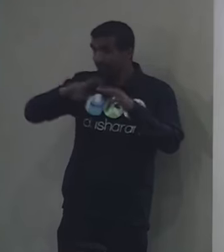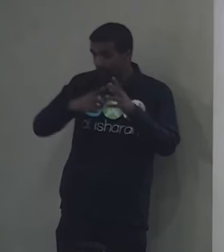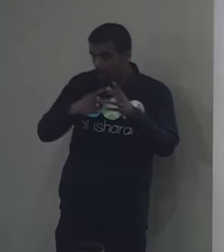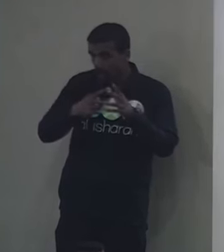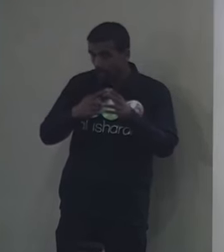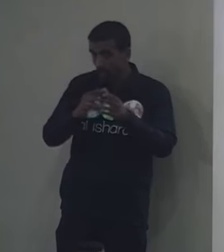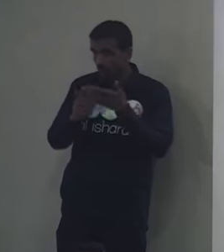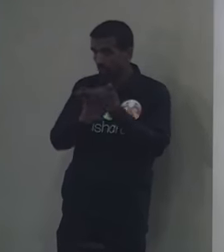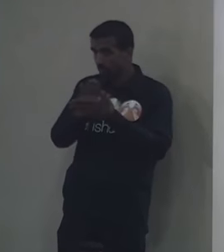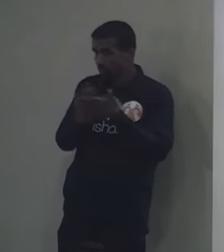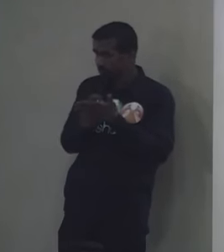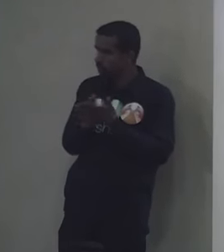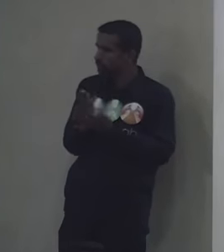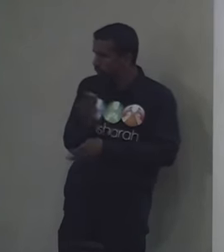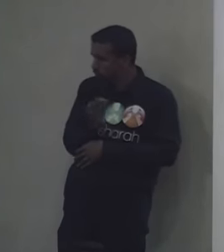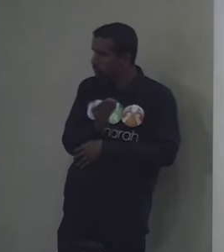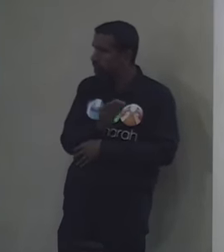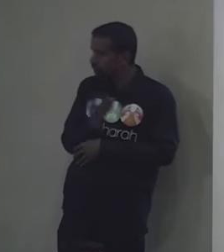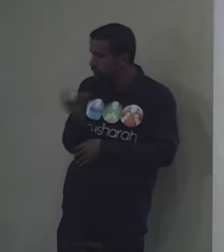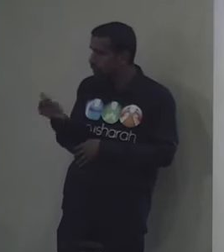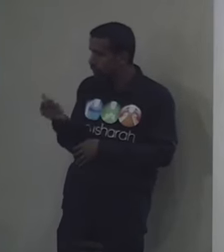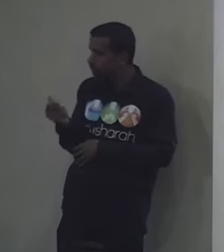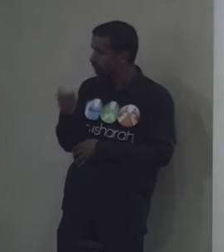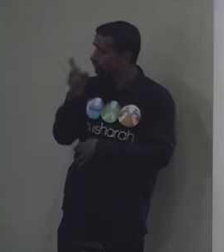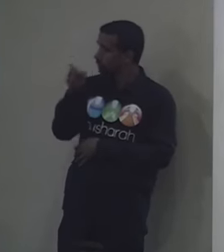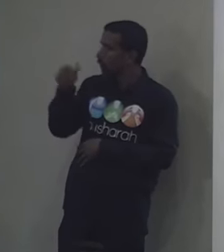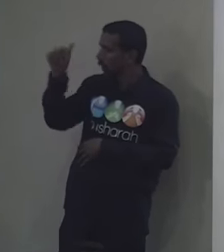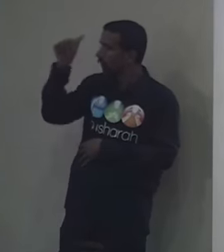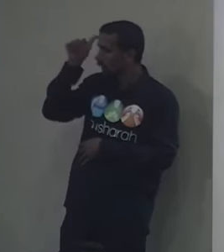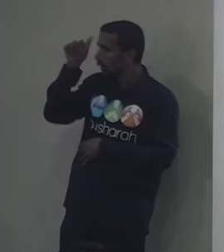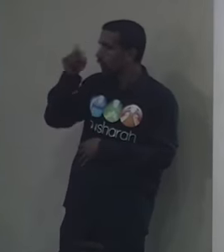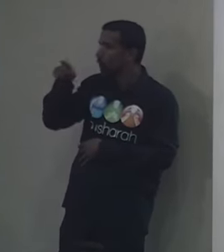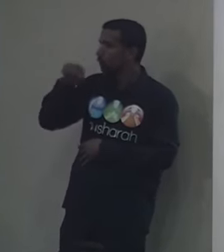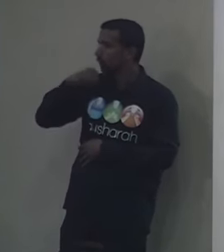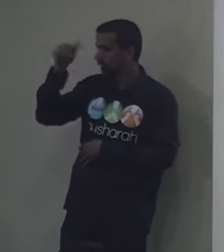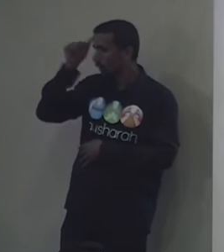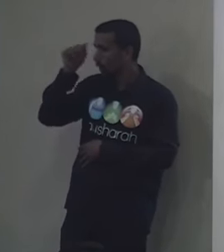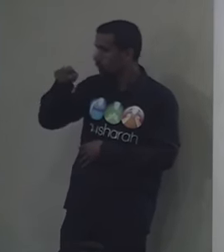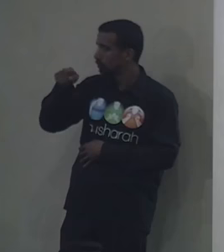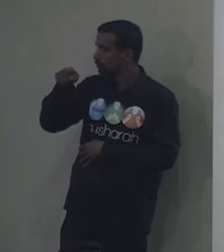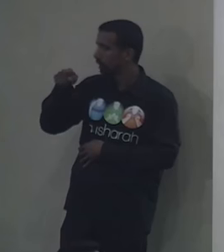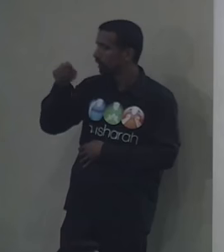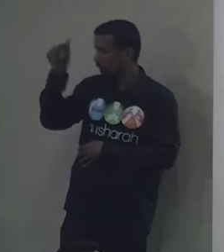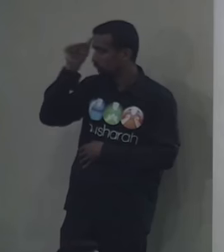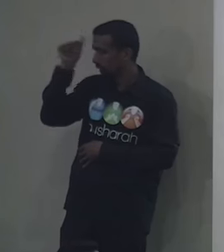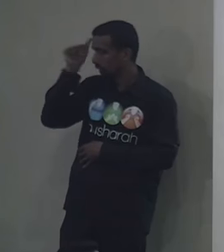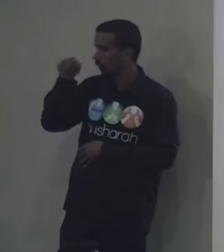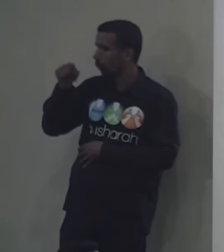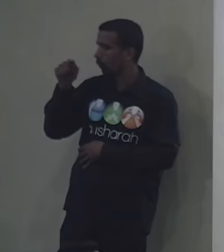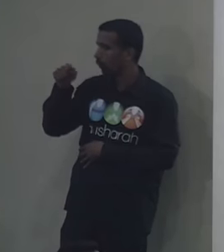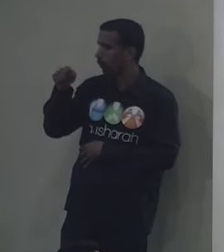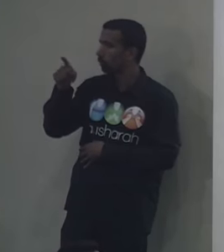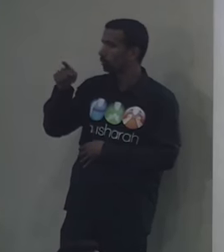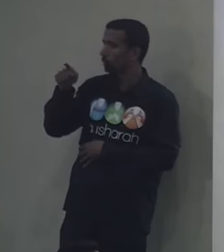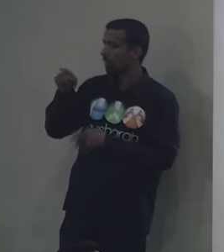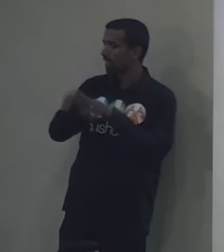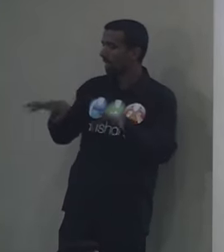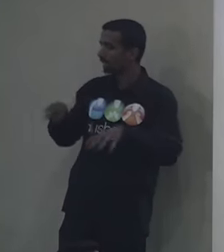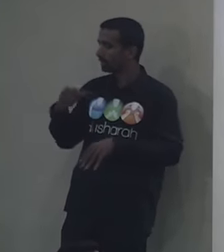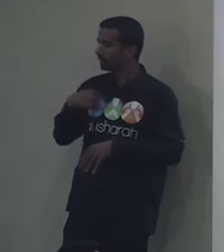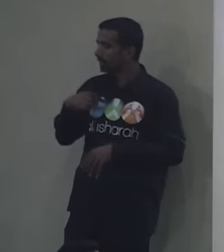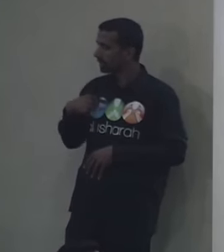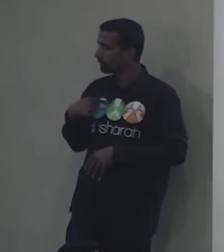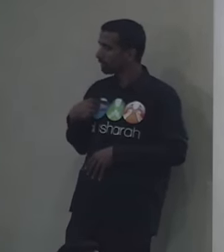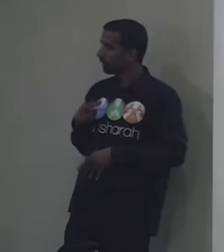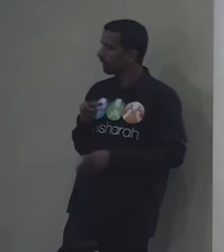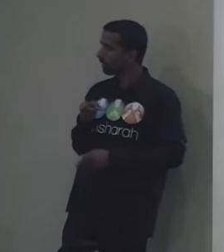soon, you're going to know. Oh, you will know, all right. You know, sometimes when you are threatening someone, oh,